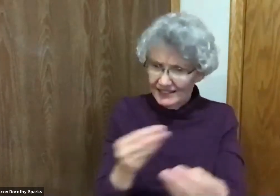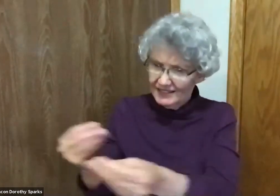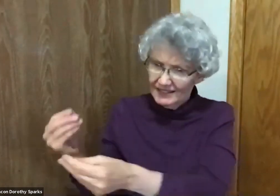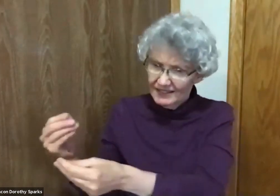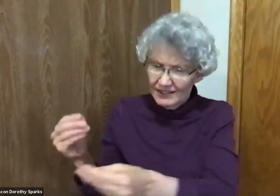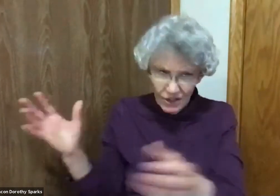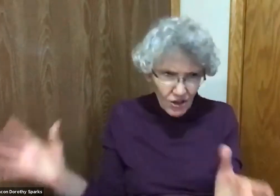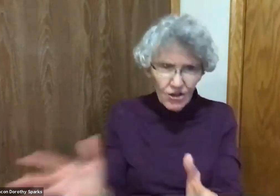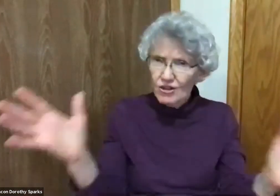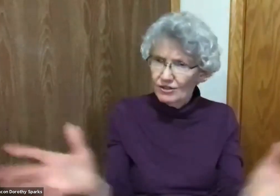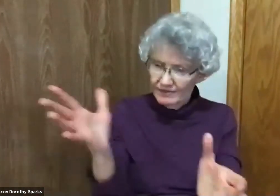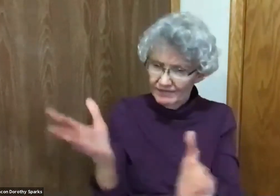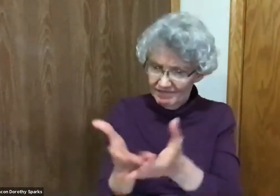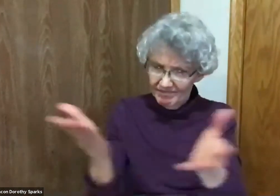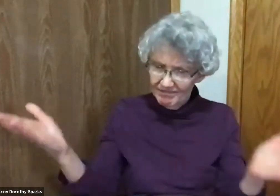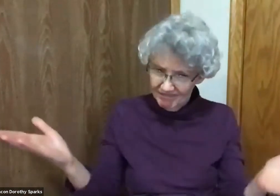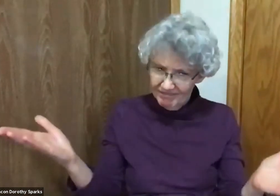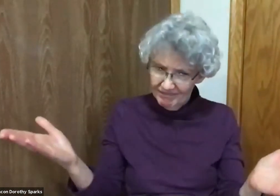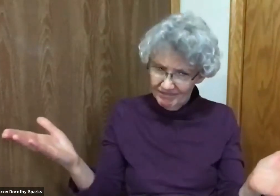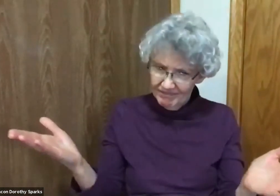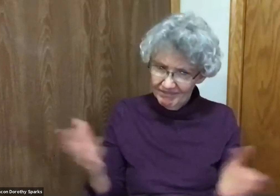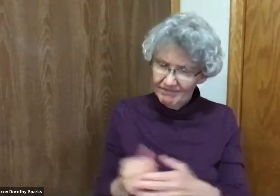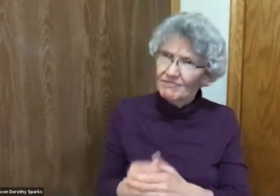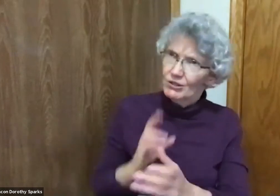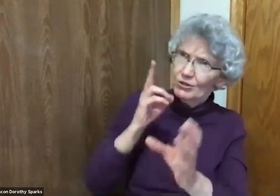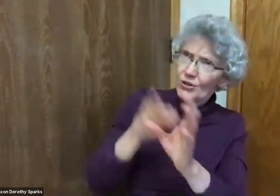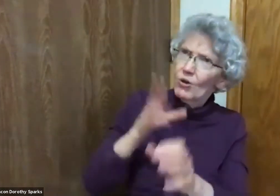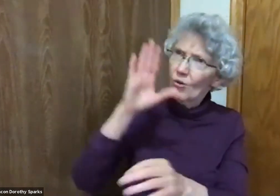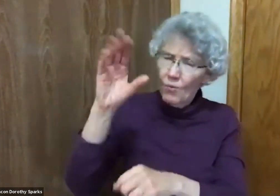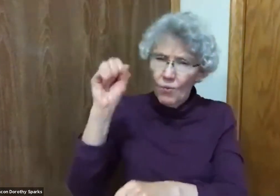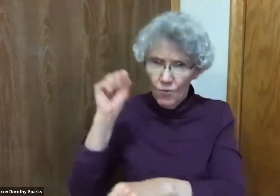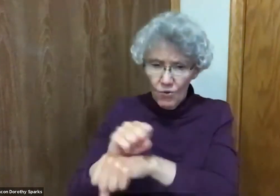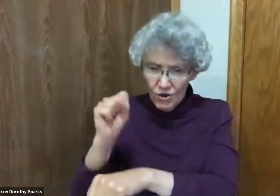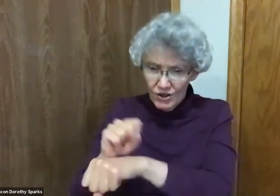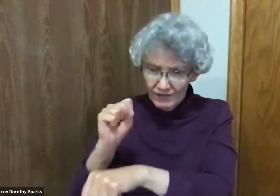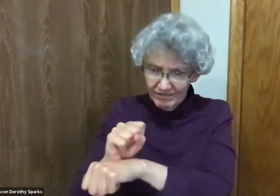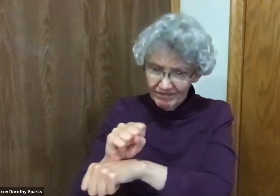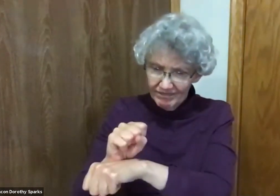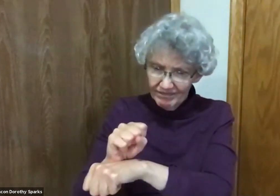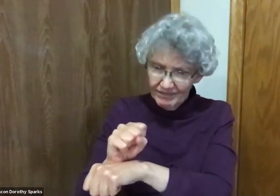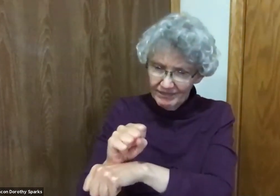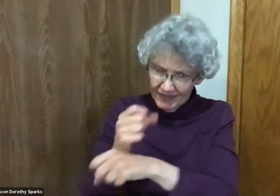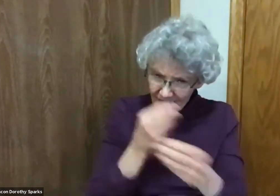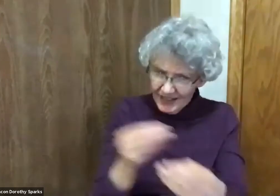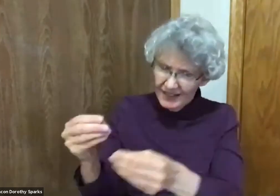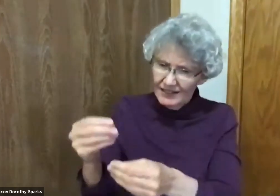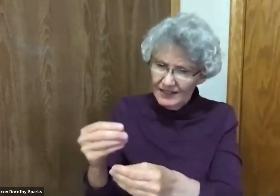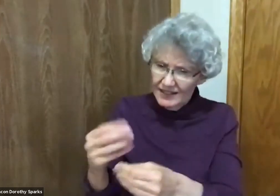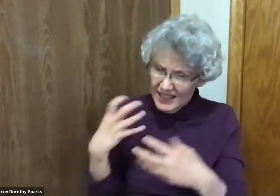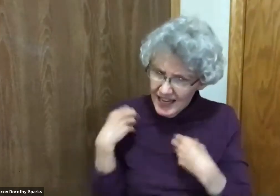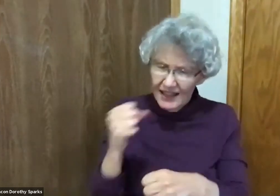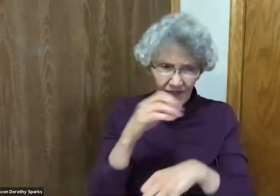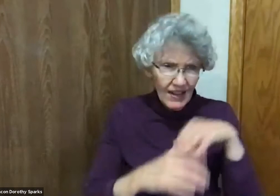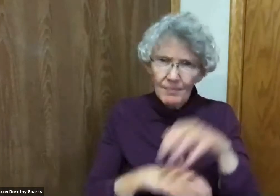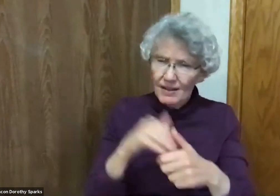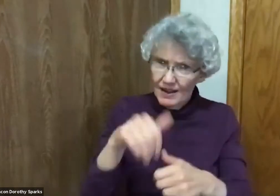Lead us now from this gathering, fed and encouraged, to join in your